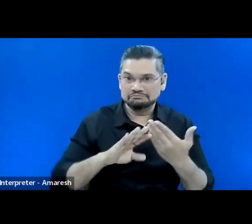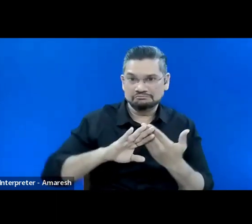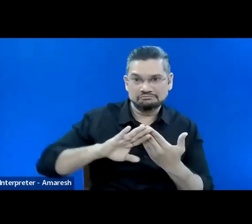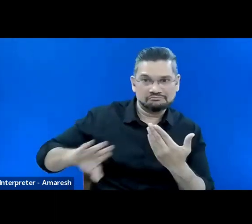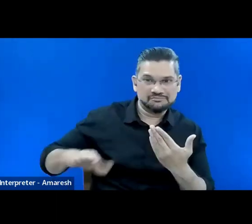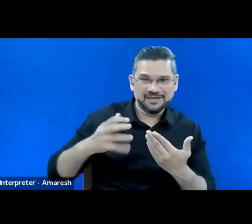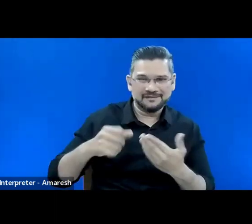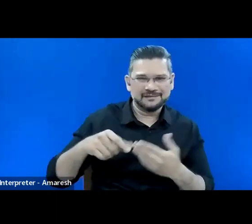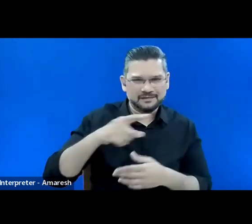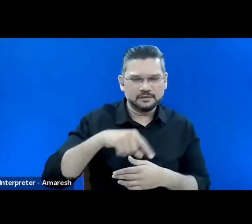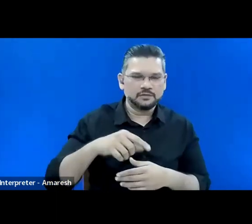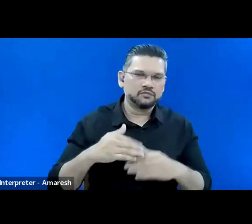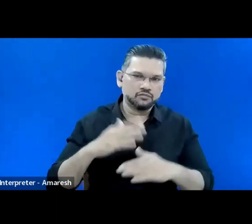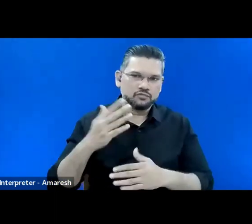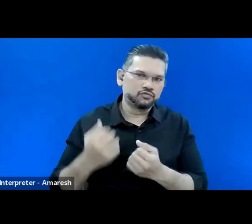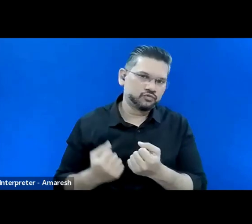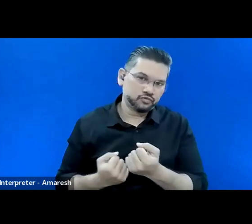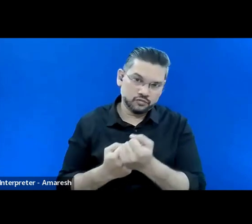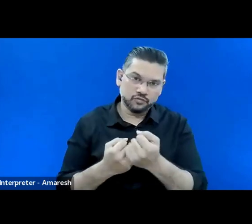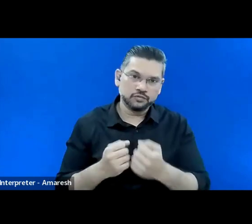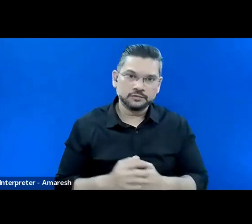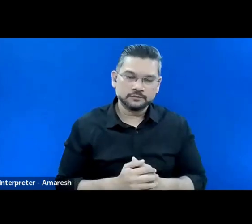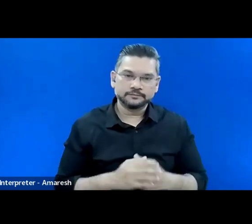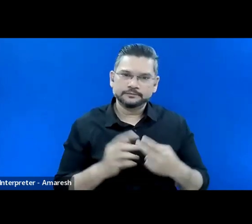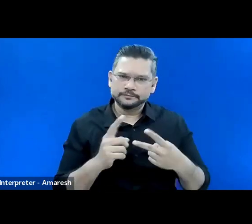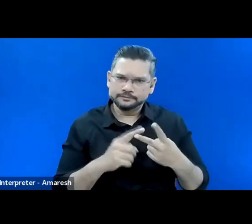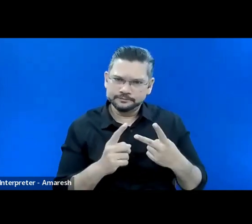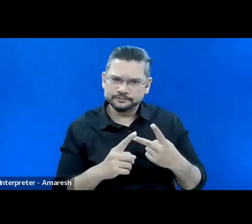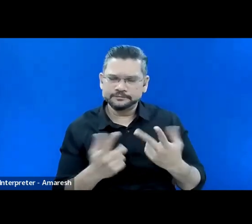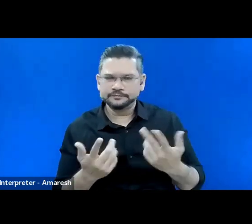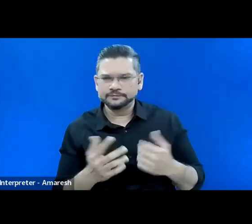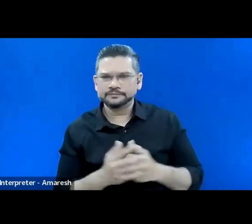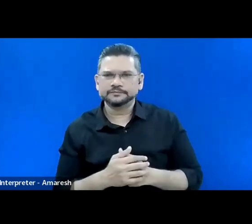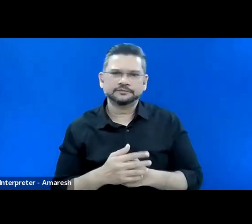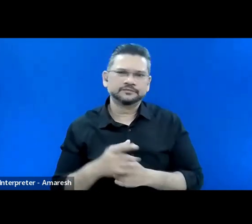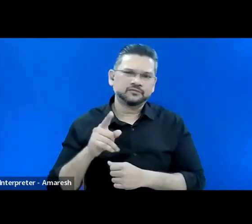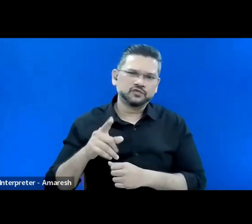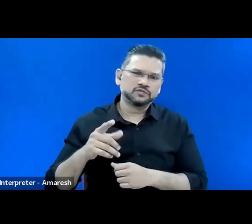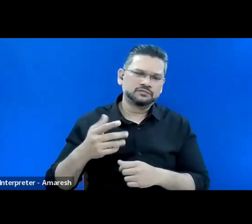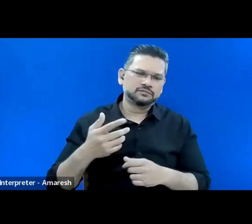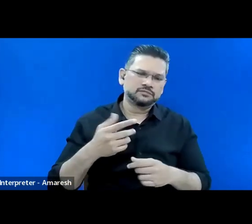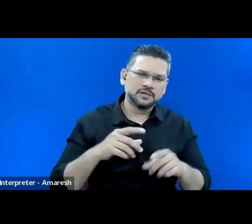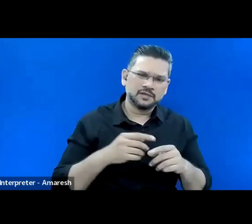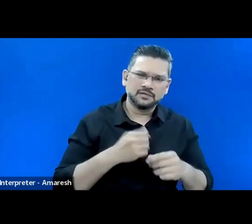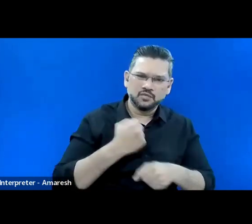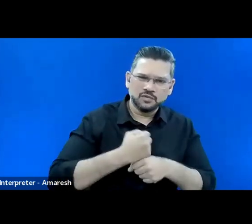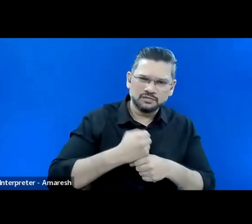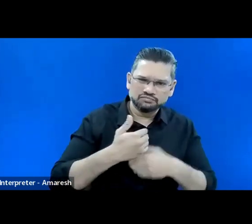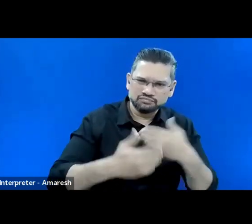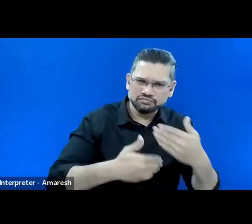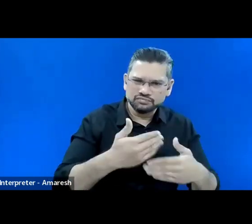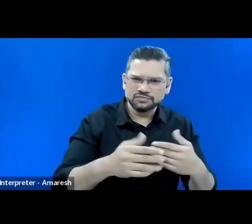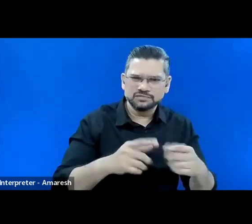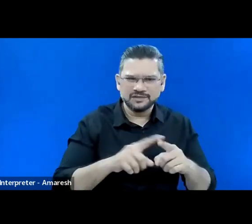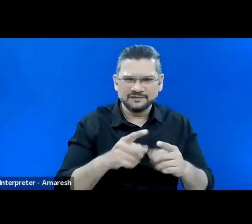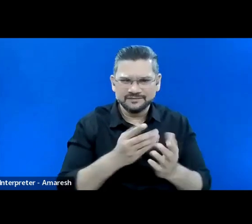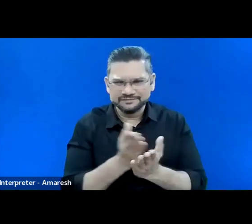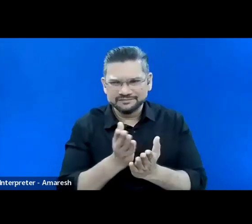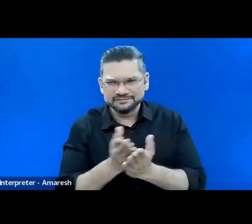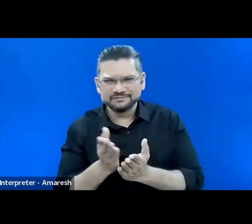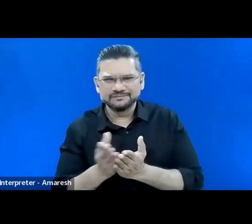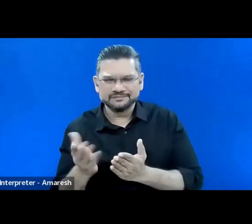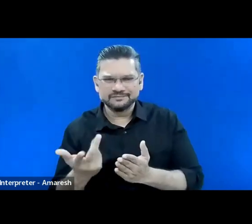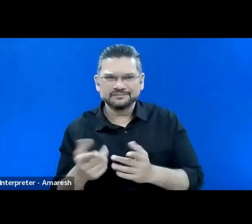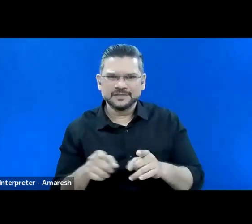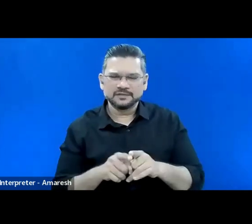The second thing I will talk about is anti-women practices and procedures, or, you know, beliefs that are within the system, whether it is